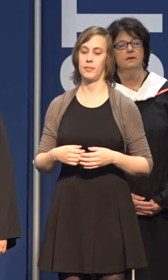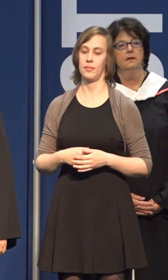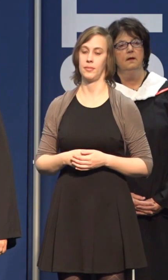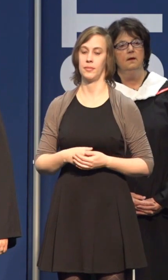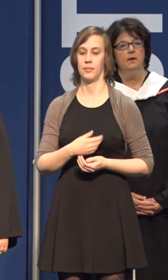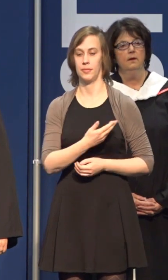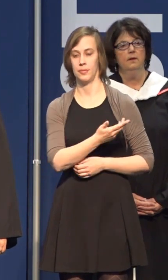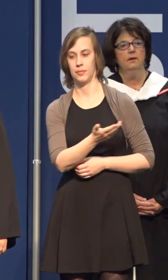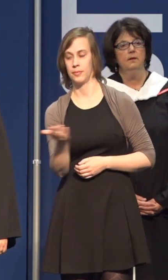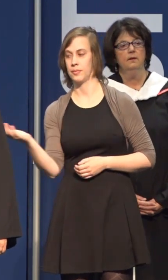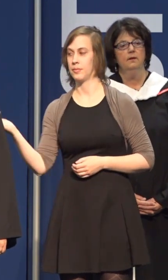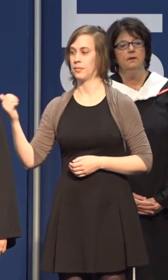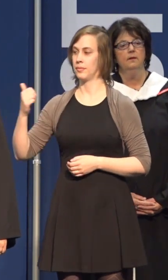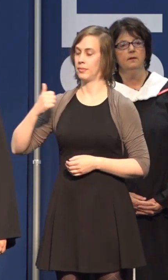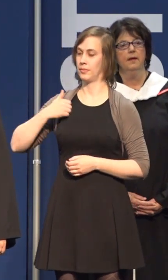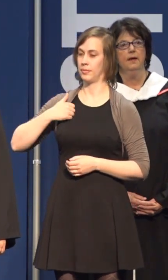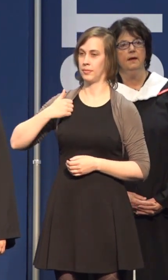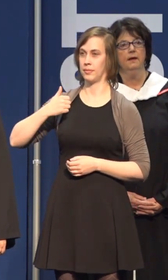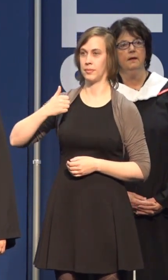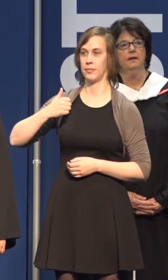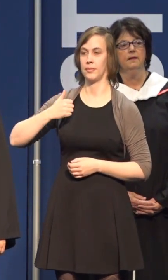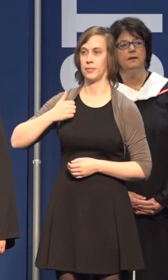thee. Oh,